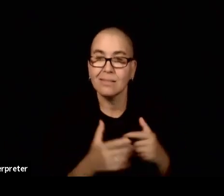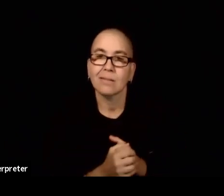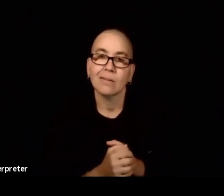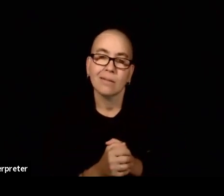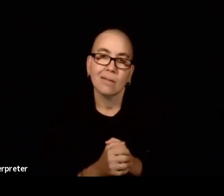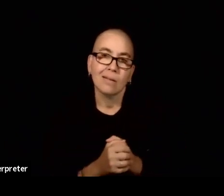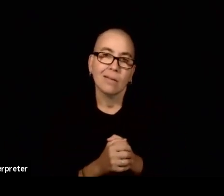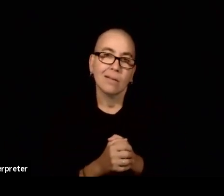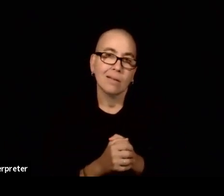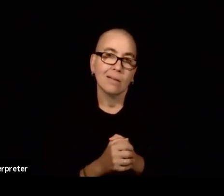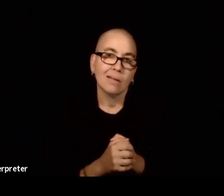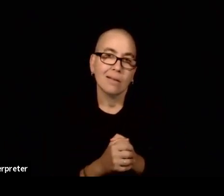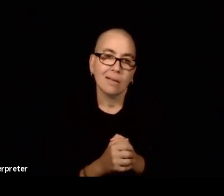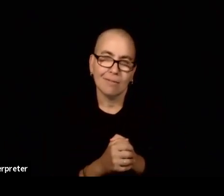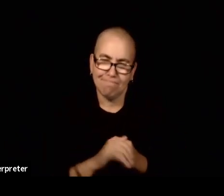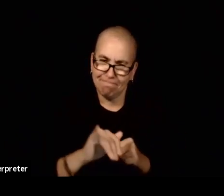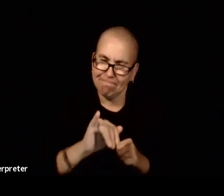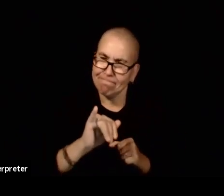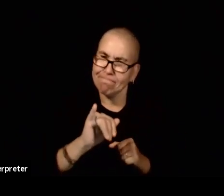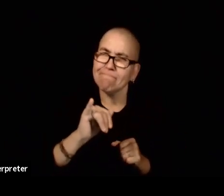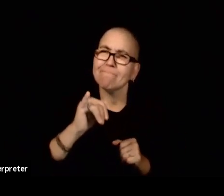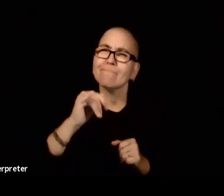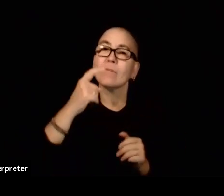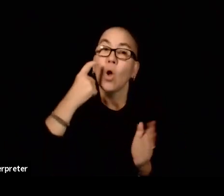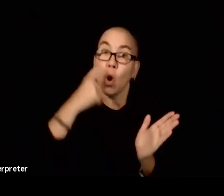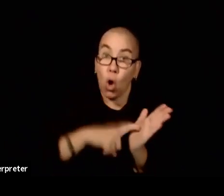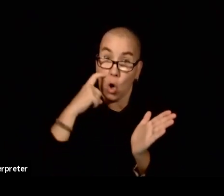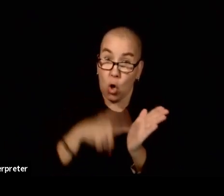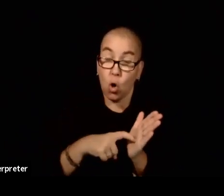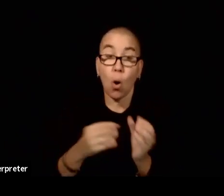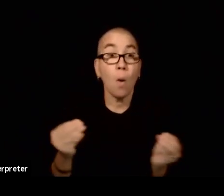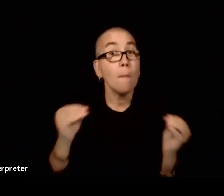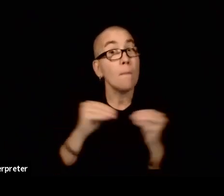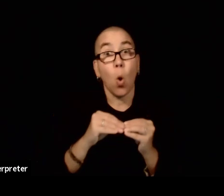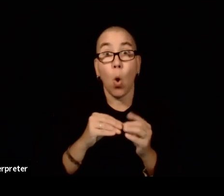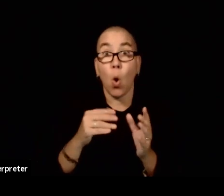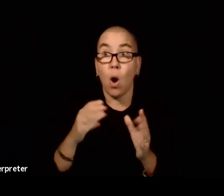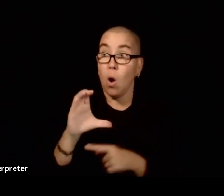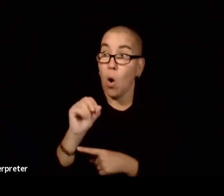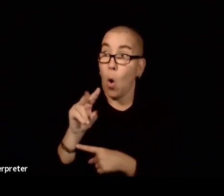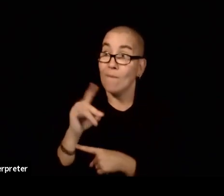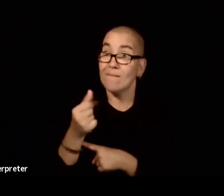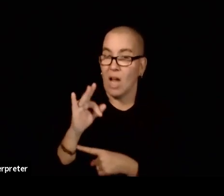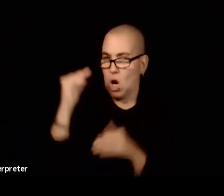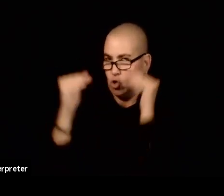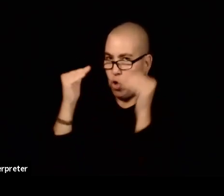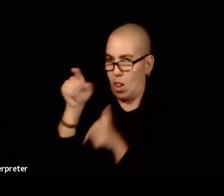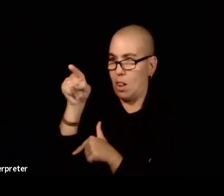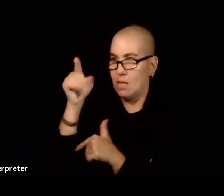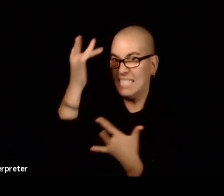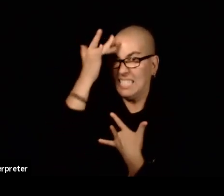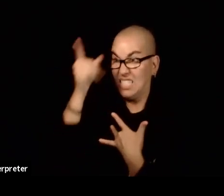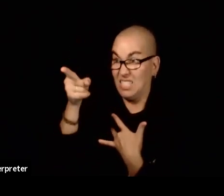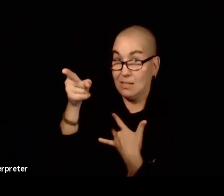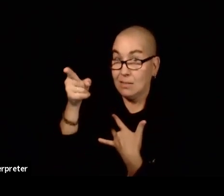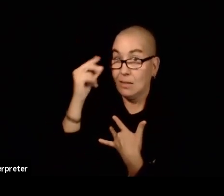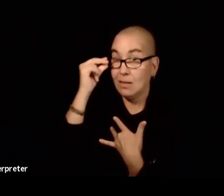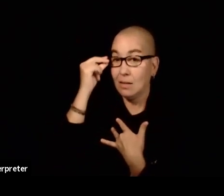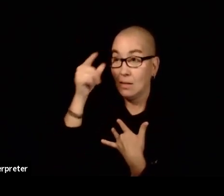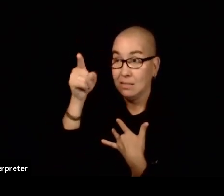the adults in the settings, and that many of those cases are acquired outside of the child care